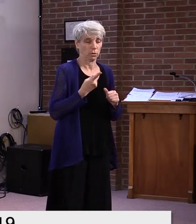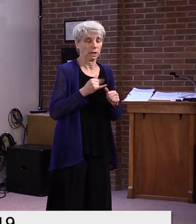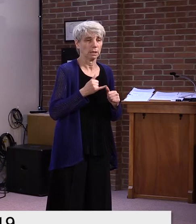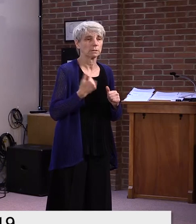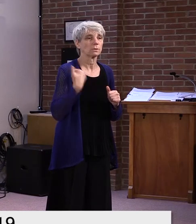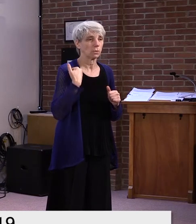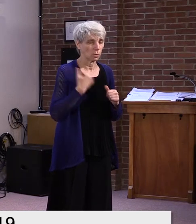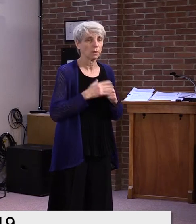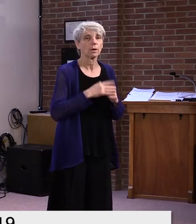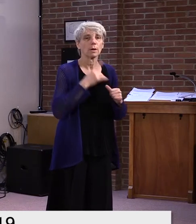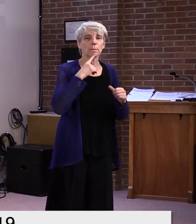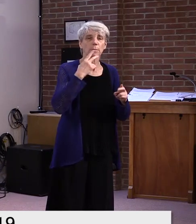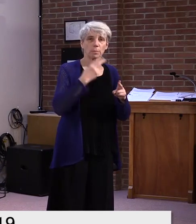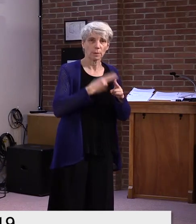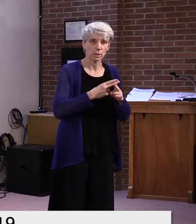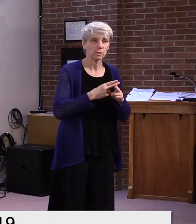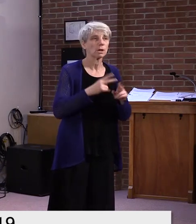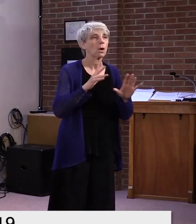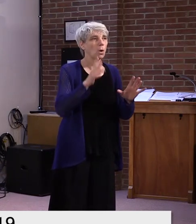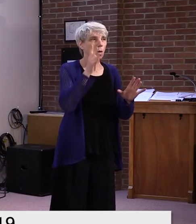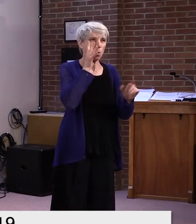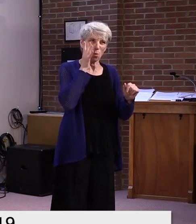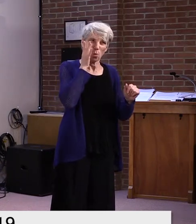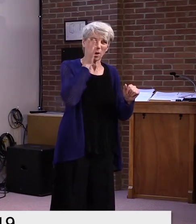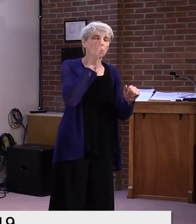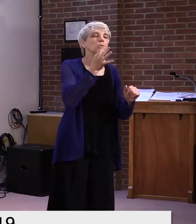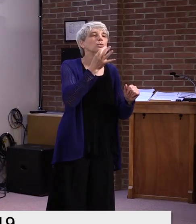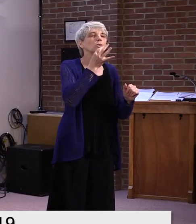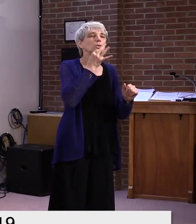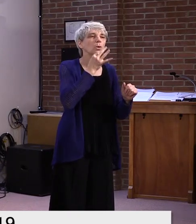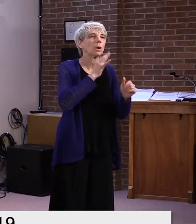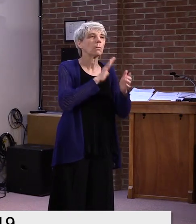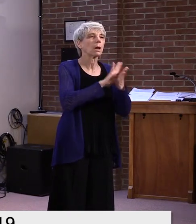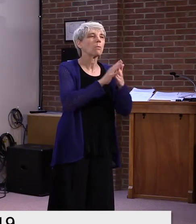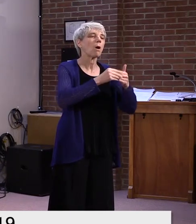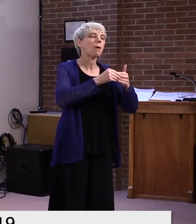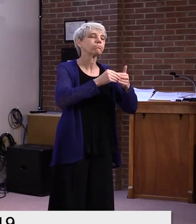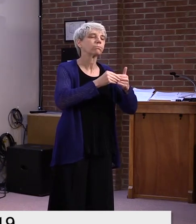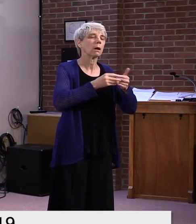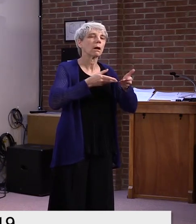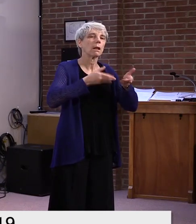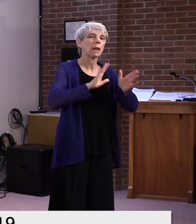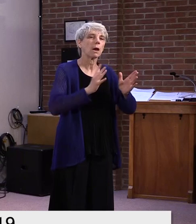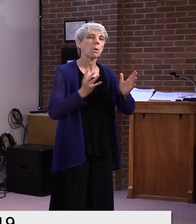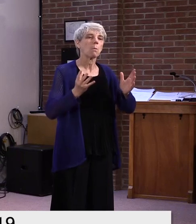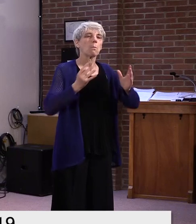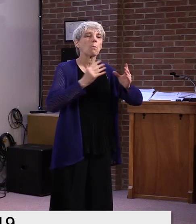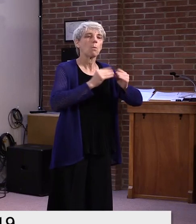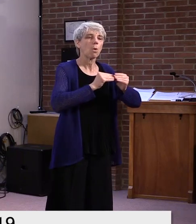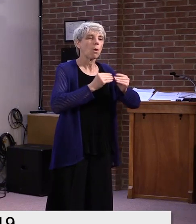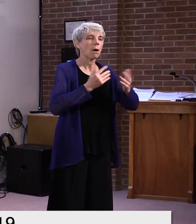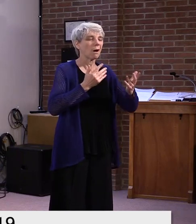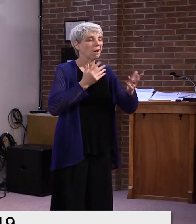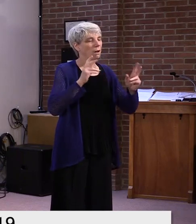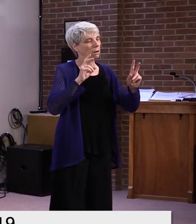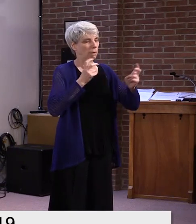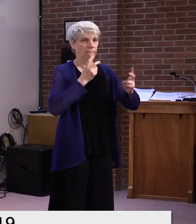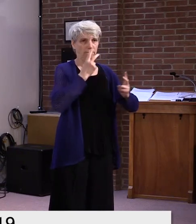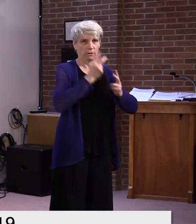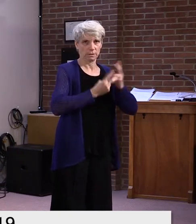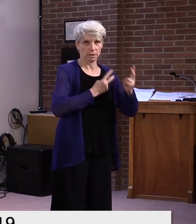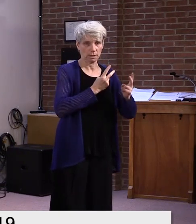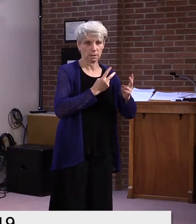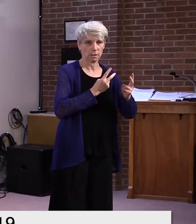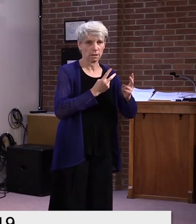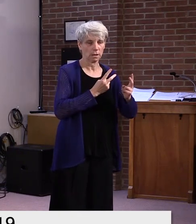in motion an easing of restrictions related to visitation at long-term care facilities tied to the